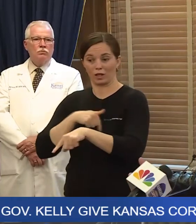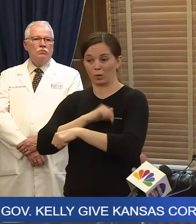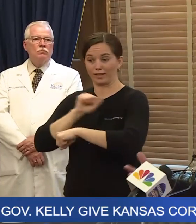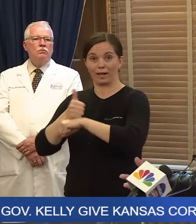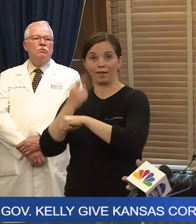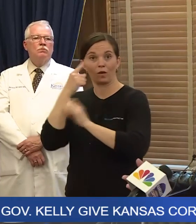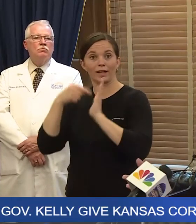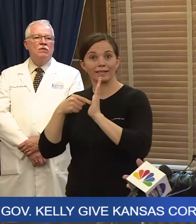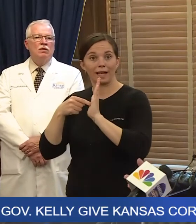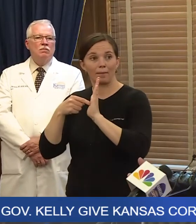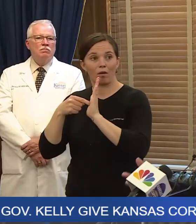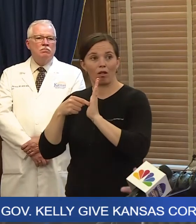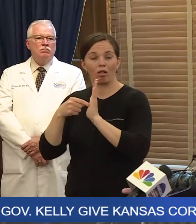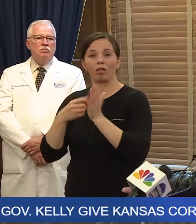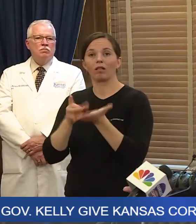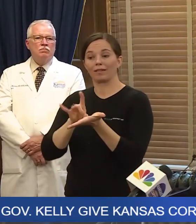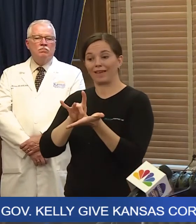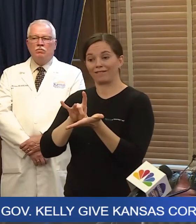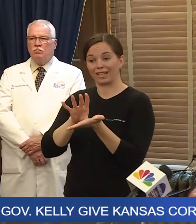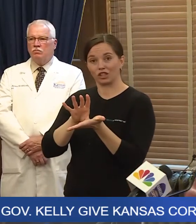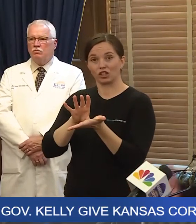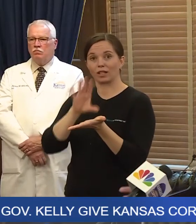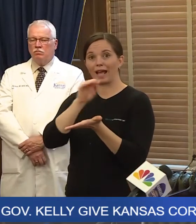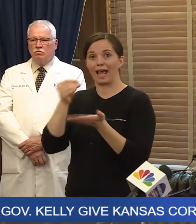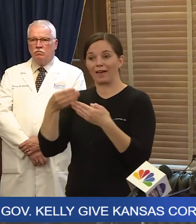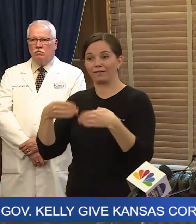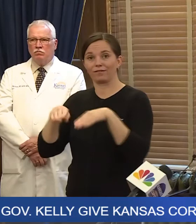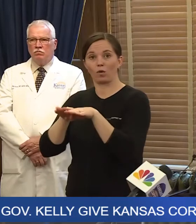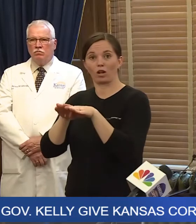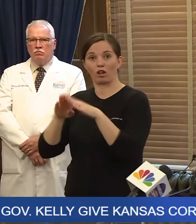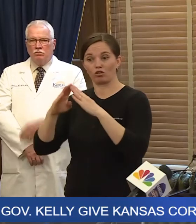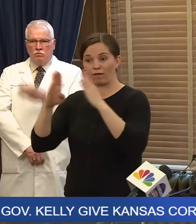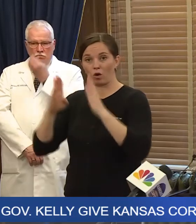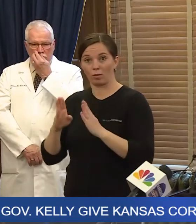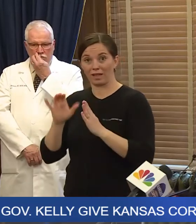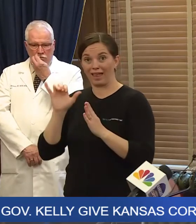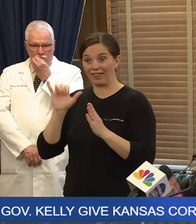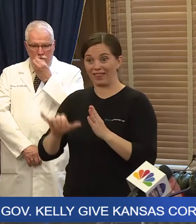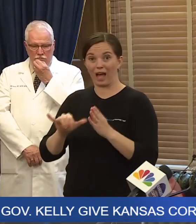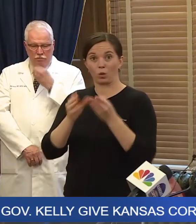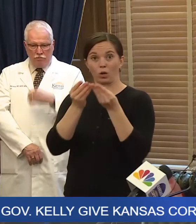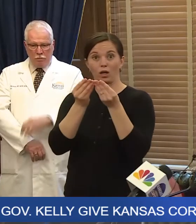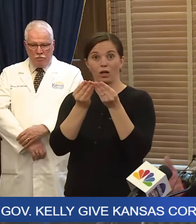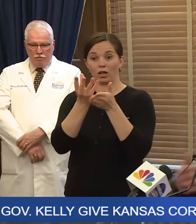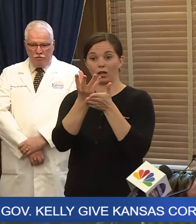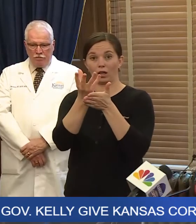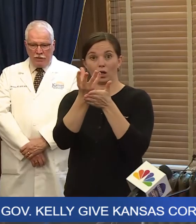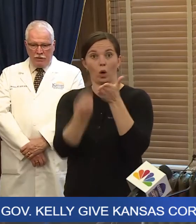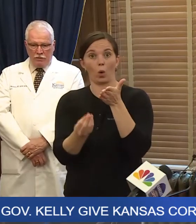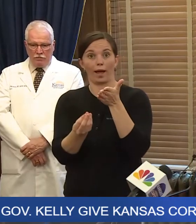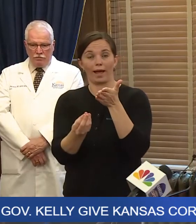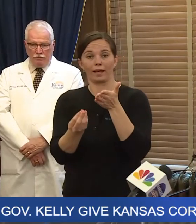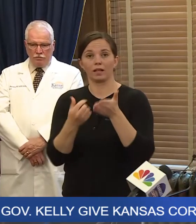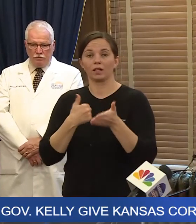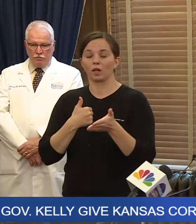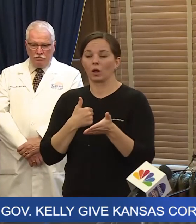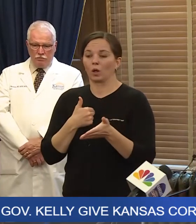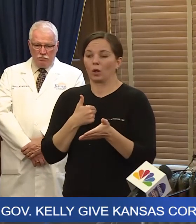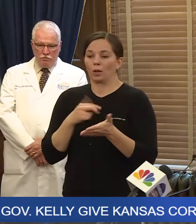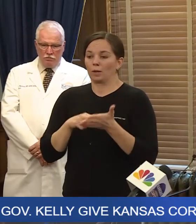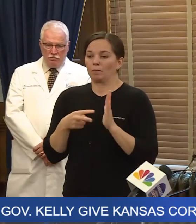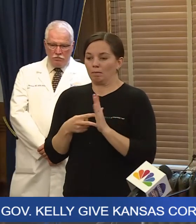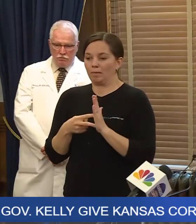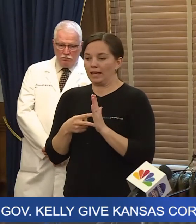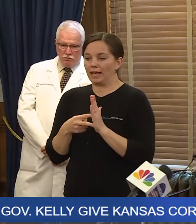instance, the eviction and foreclosure, that would go away. And so we would be putting the citizens